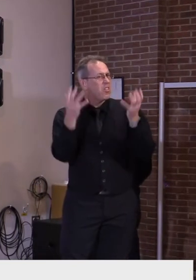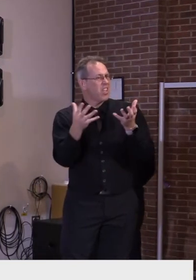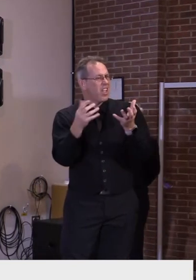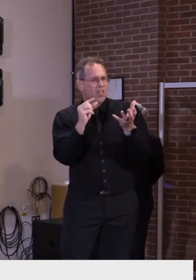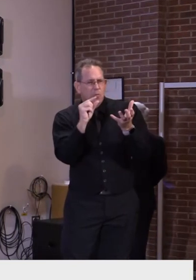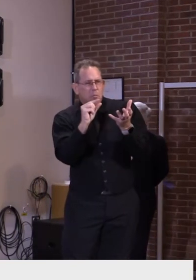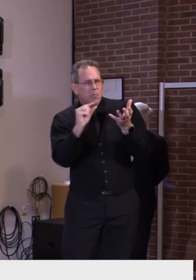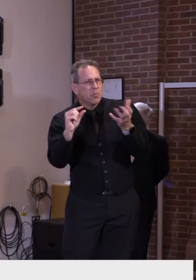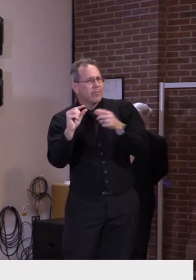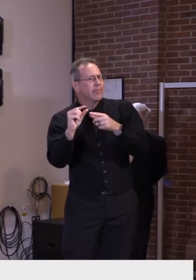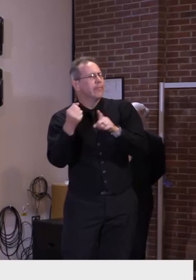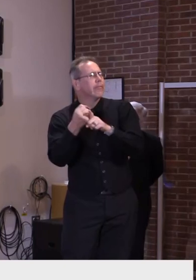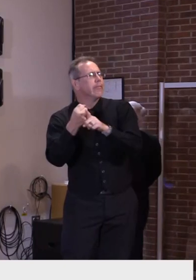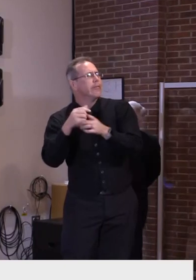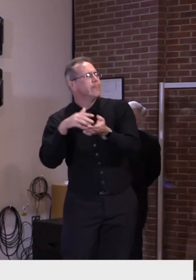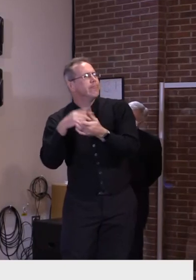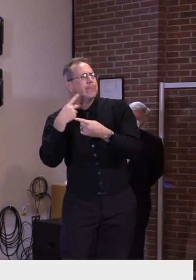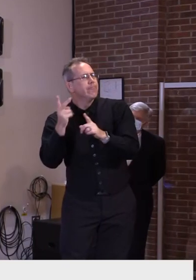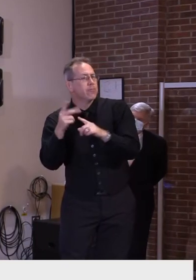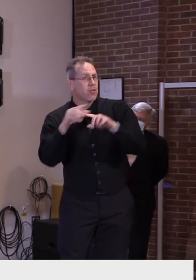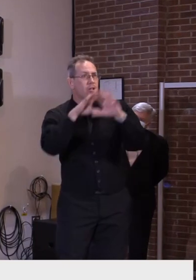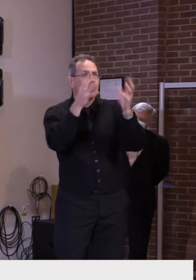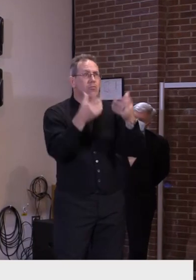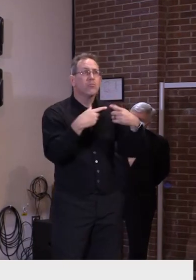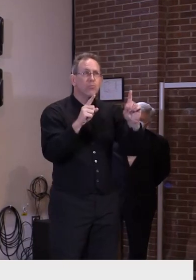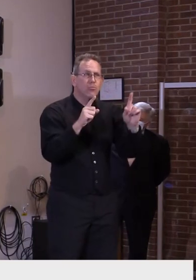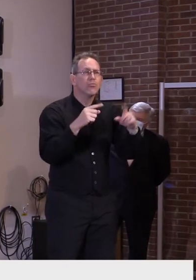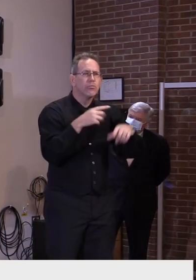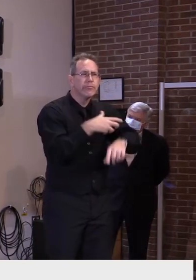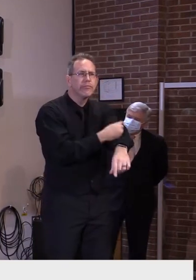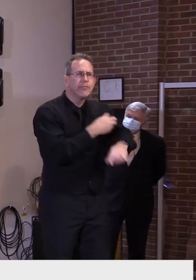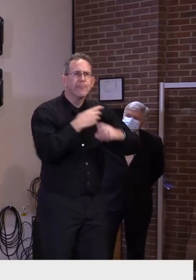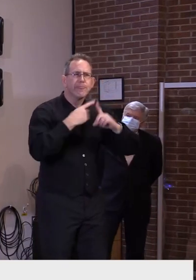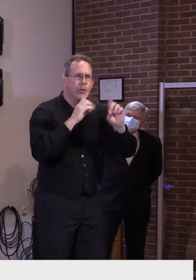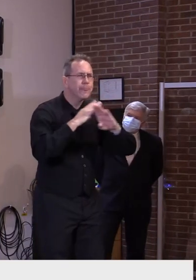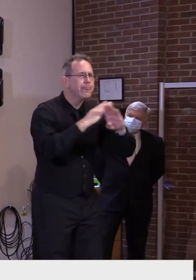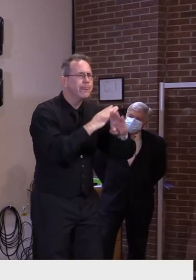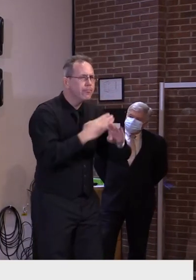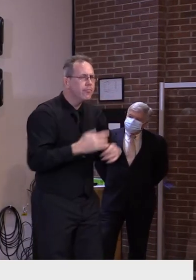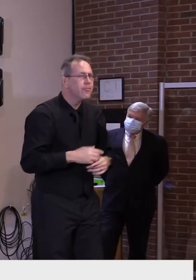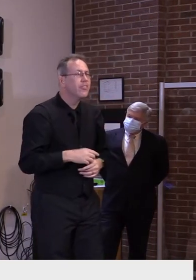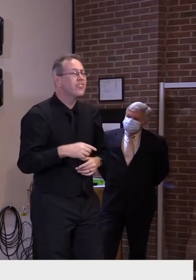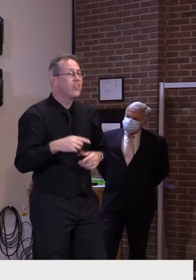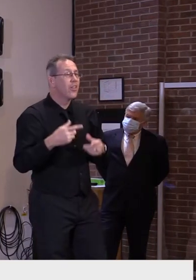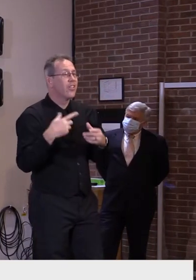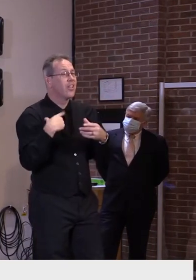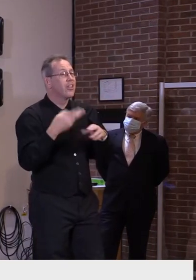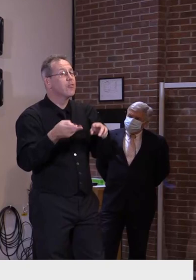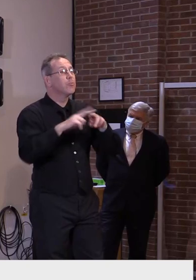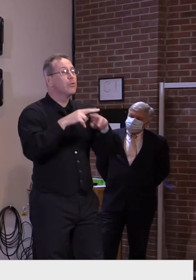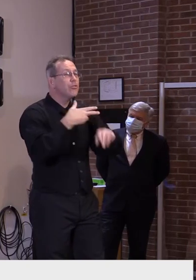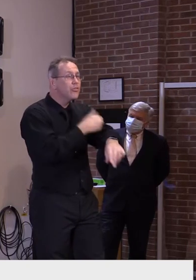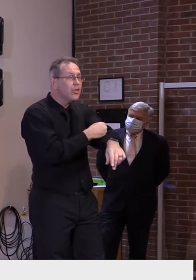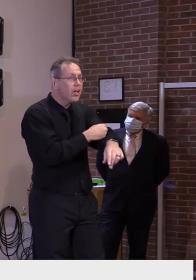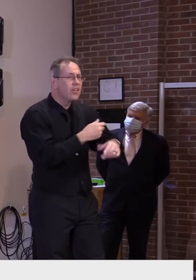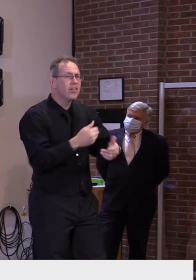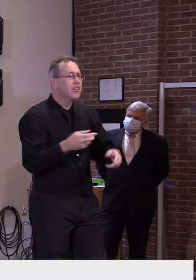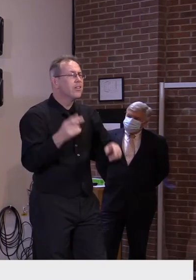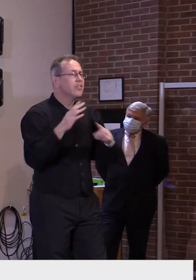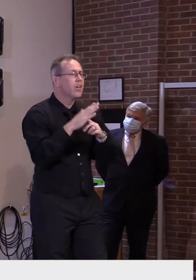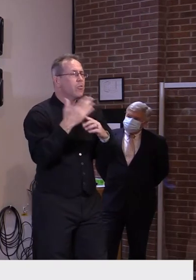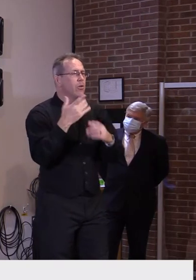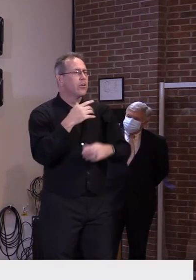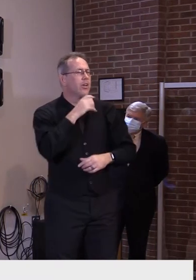most boosted part of the population we have in Vermont and in the country right now is Vermonters over age 65 who have